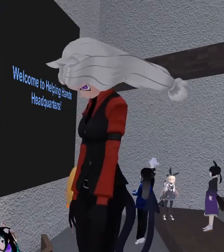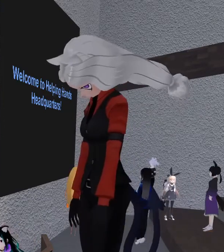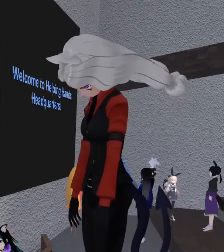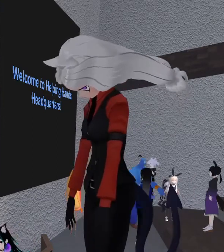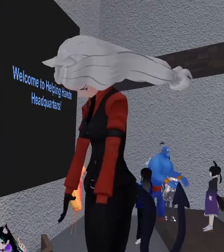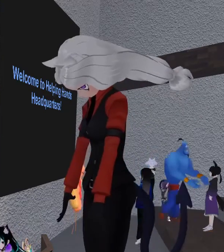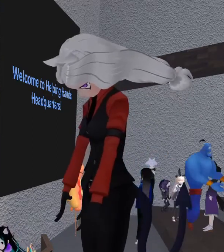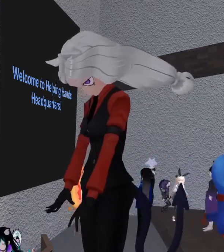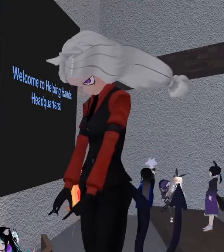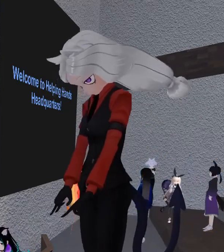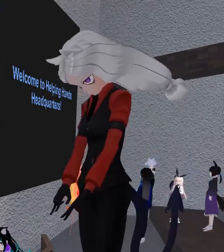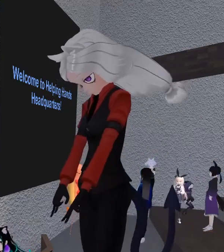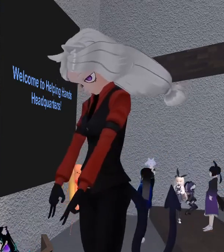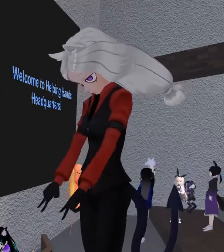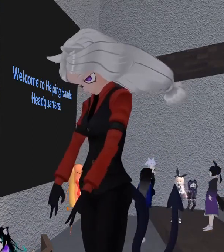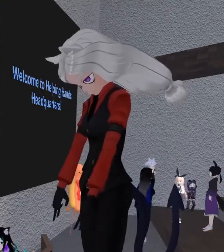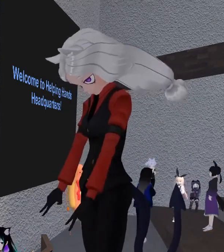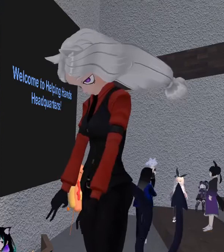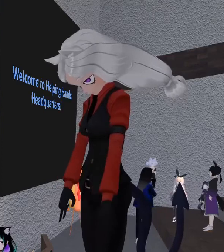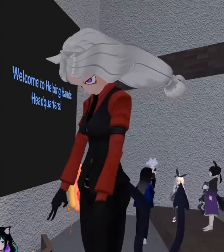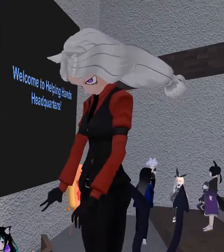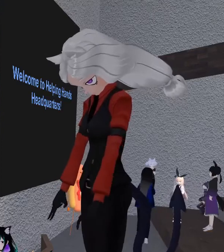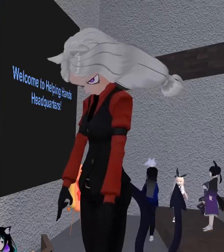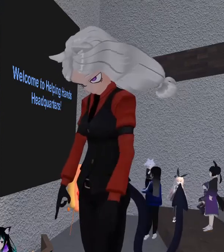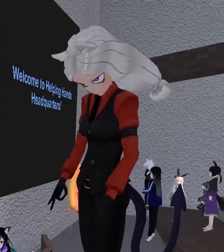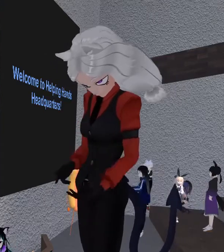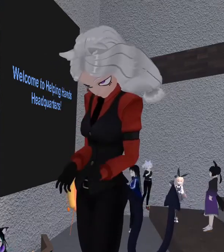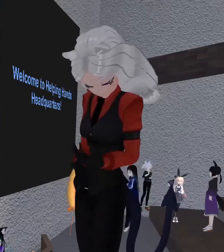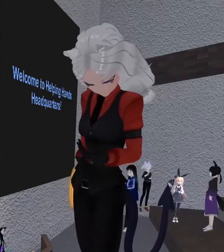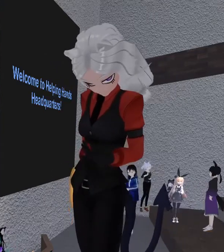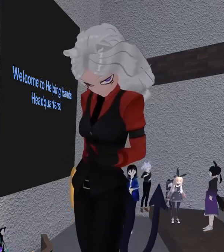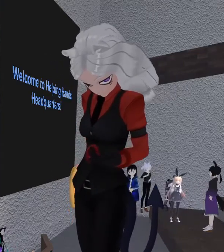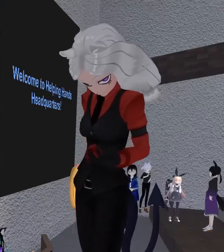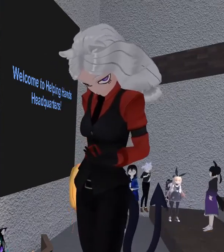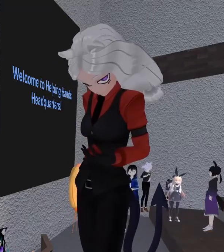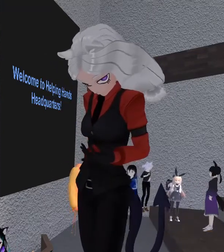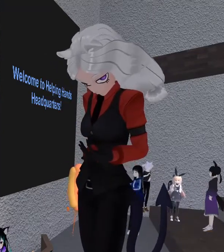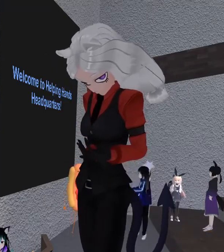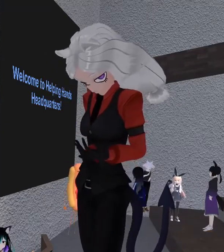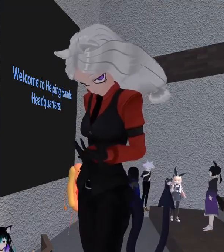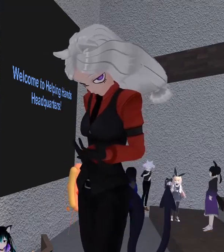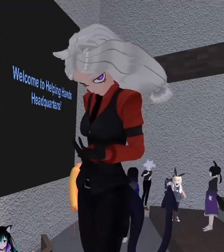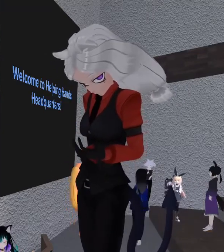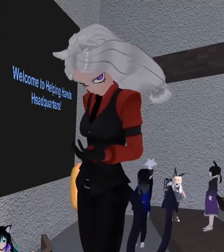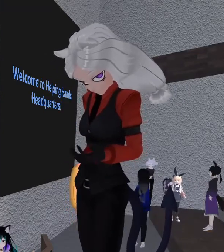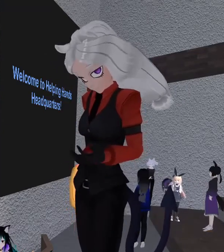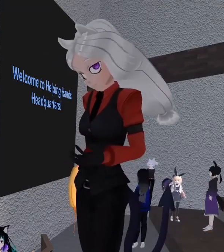Oh, like that? Okay, thank you. I'm just gonna come in, so you can come in first. I'll come in second